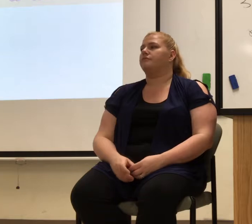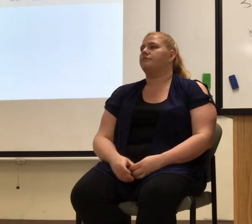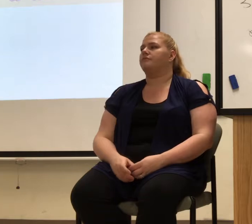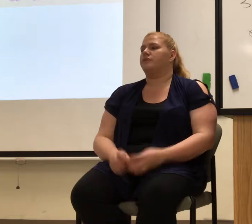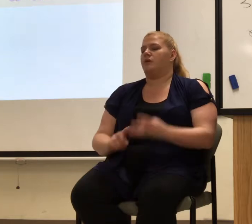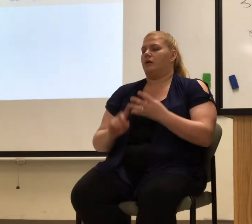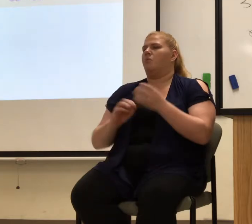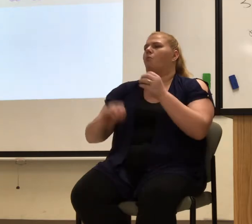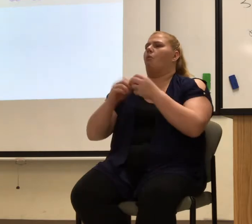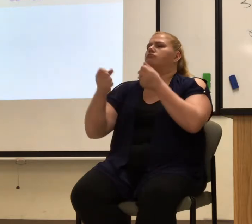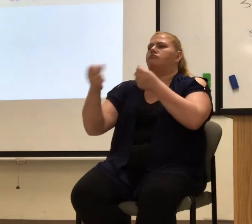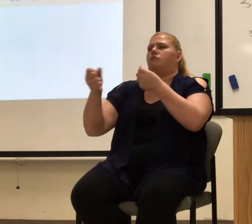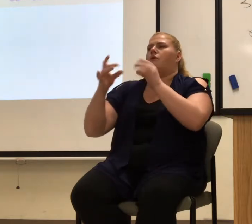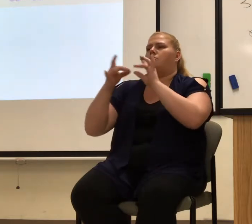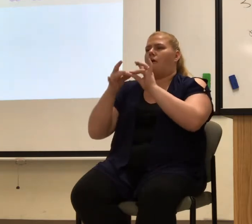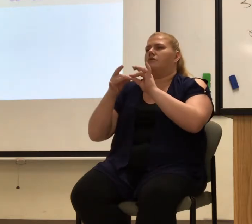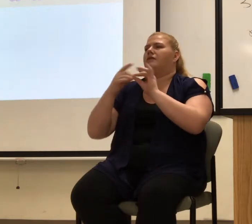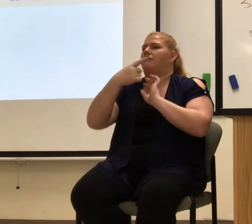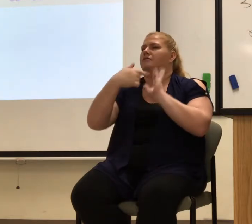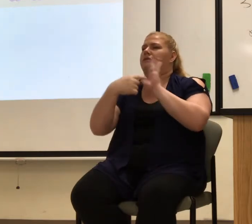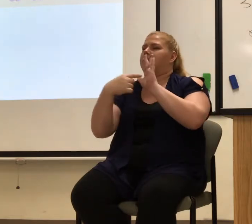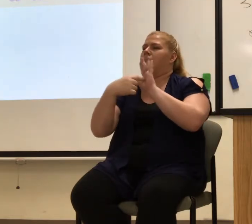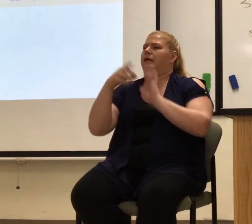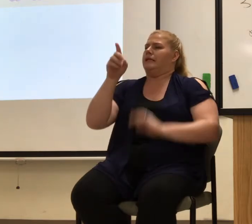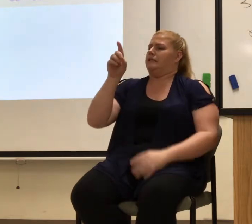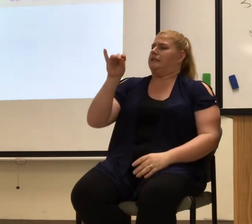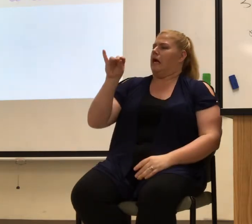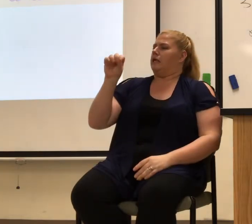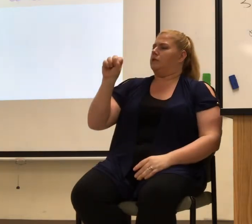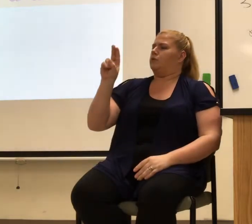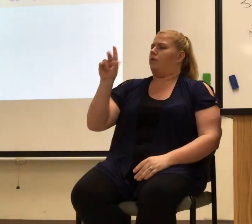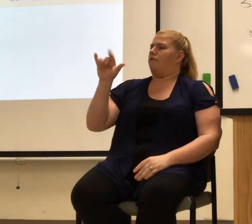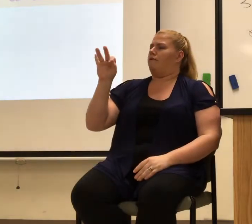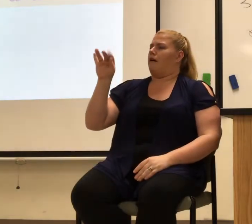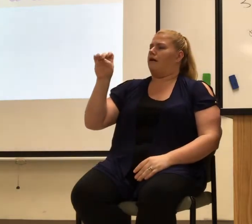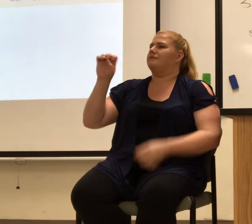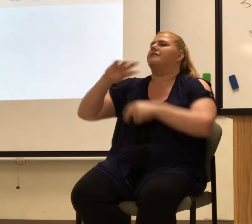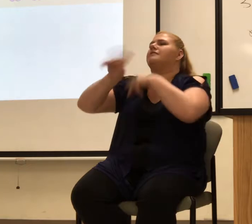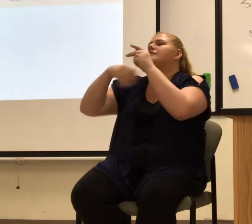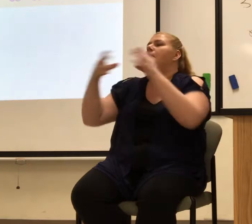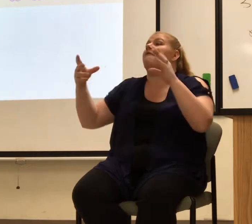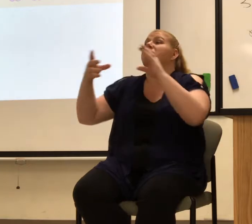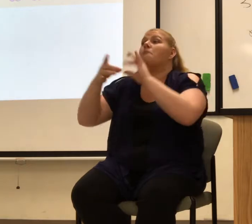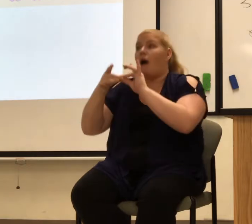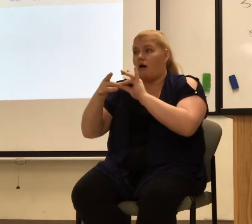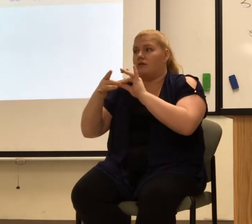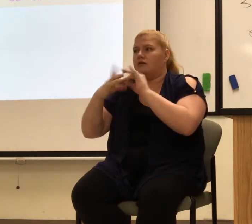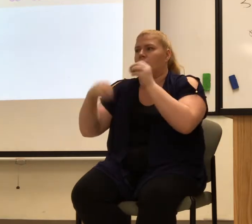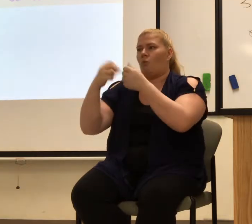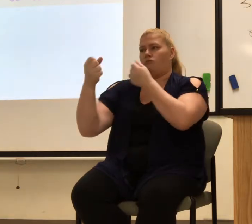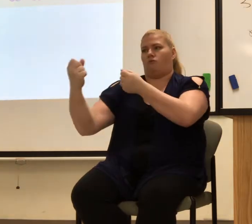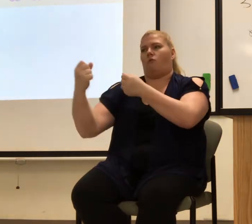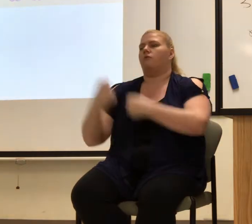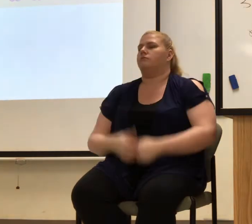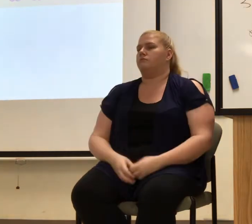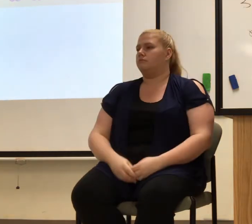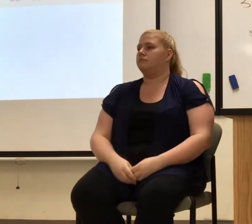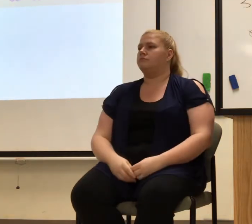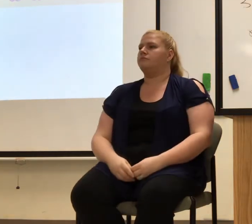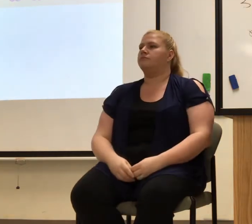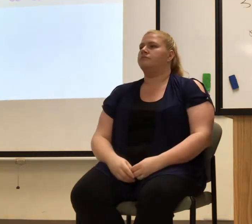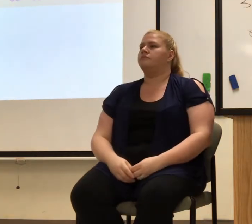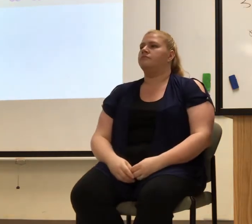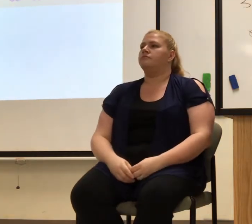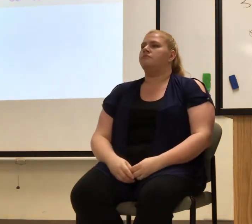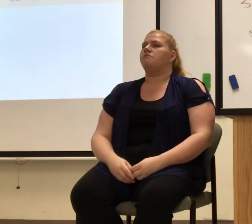Two or more polypeptide chains linked together by disulfide bonds. So let's get another one of these polypeptide chains.